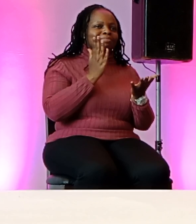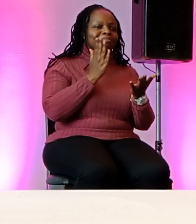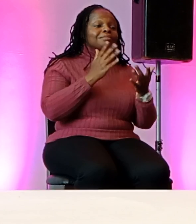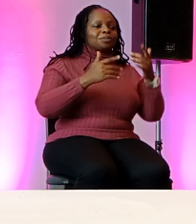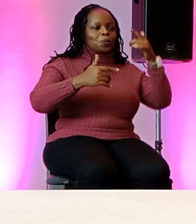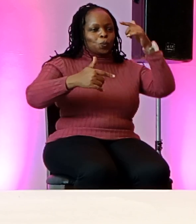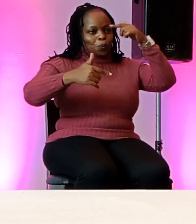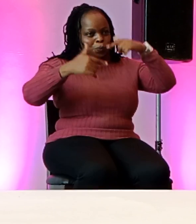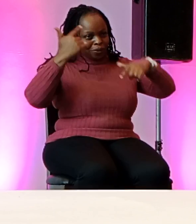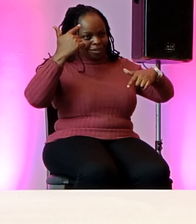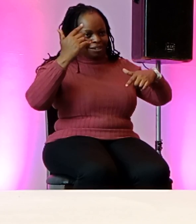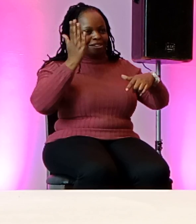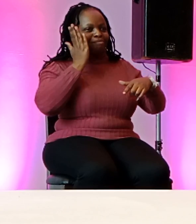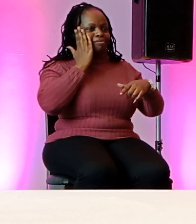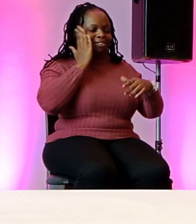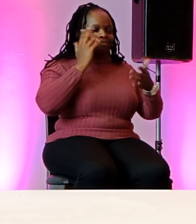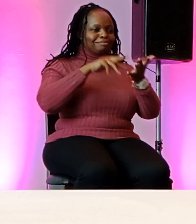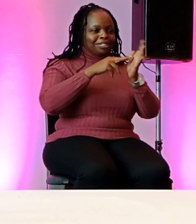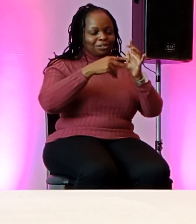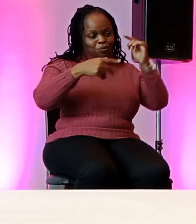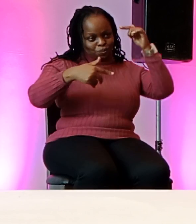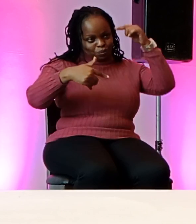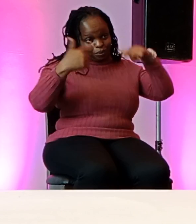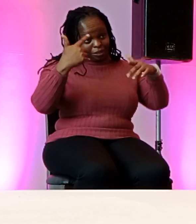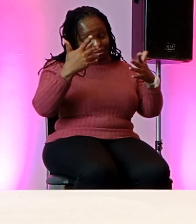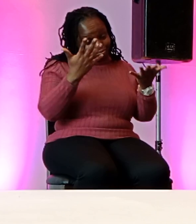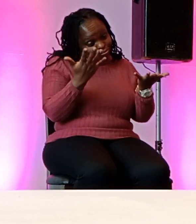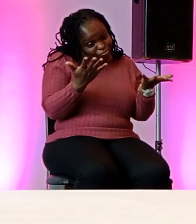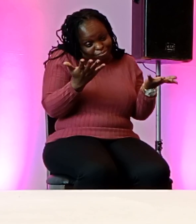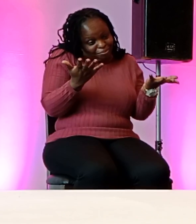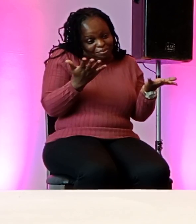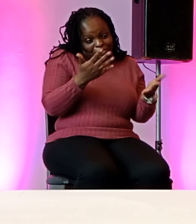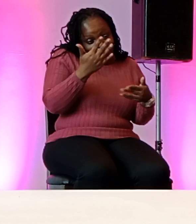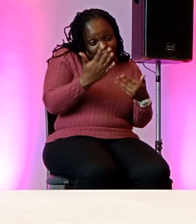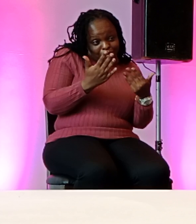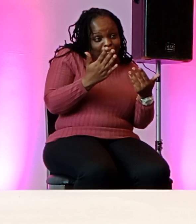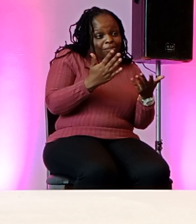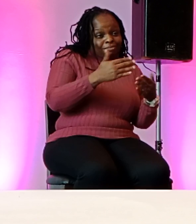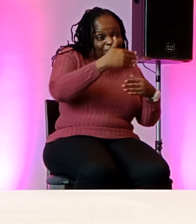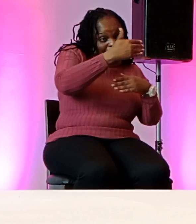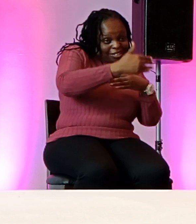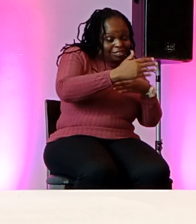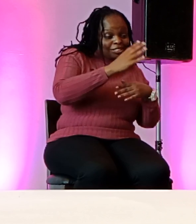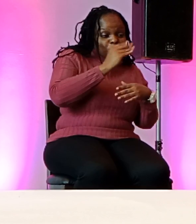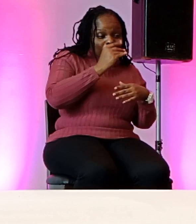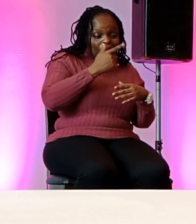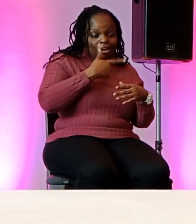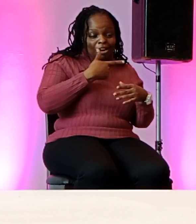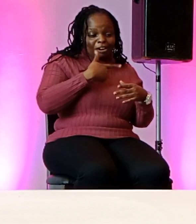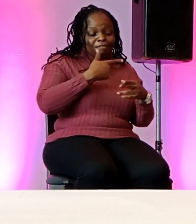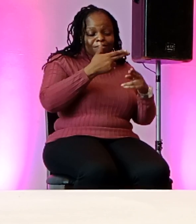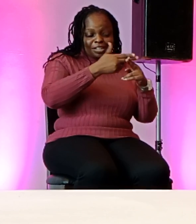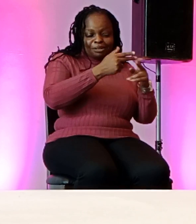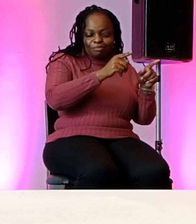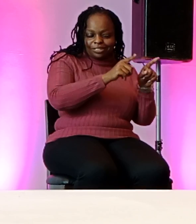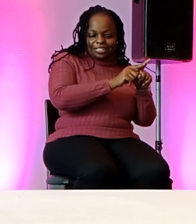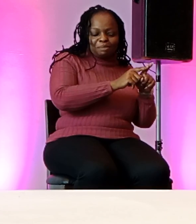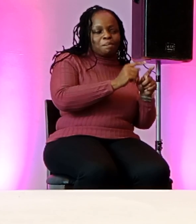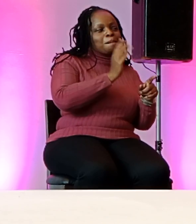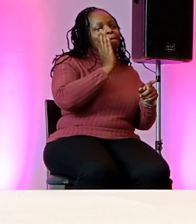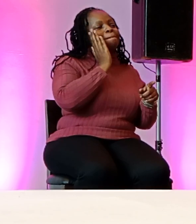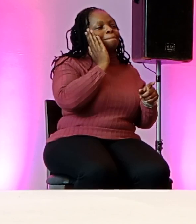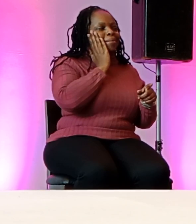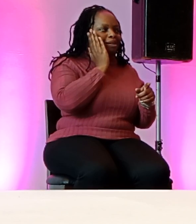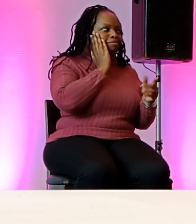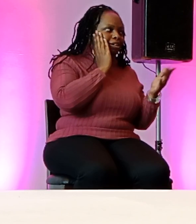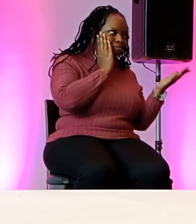coincidence, maybe not, that our next speaker has a name that sounds like mother.